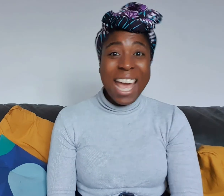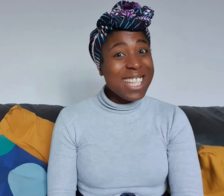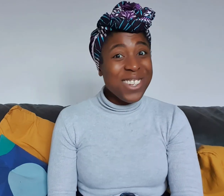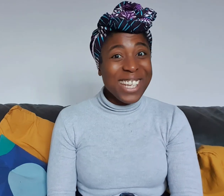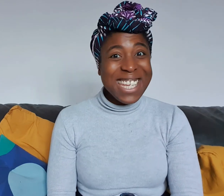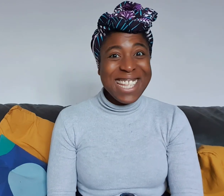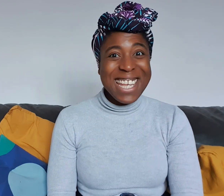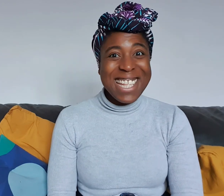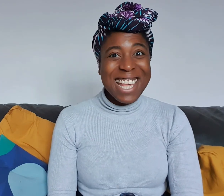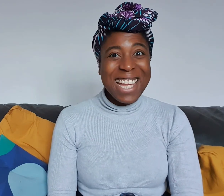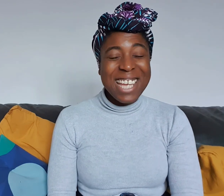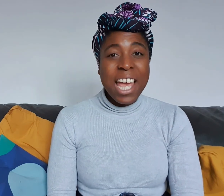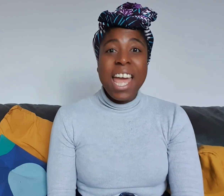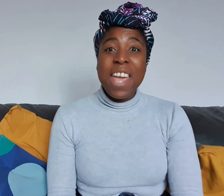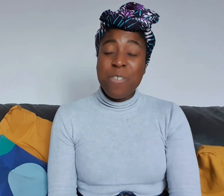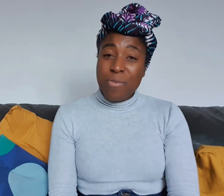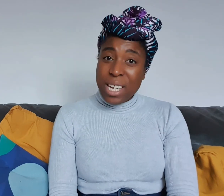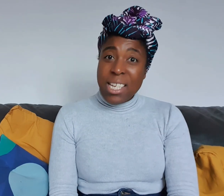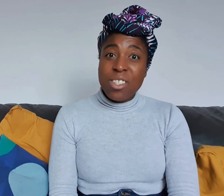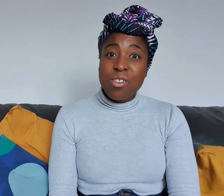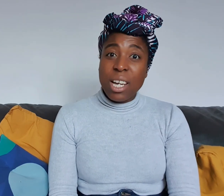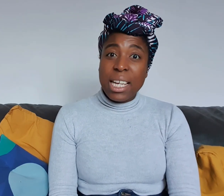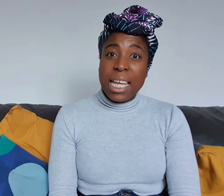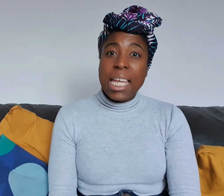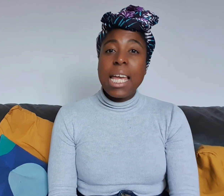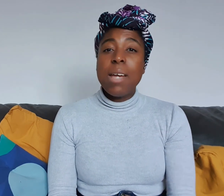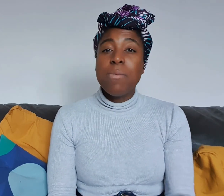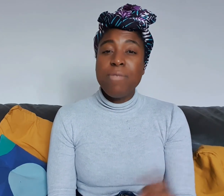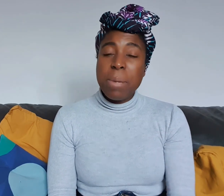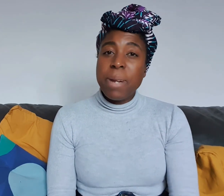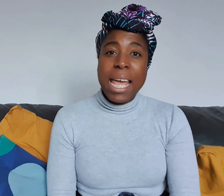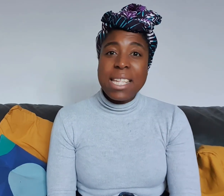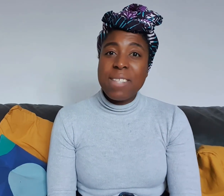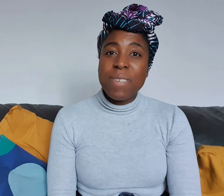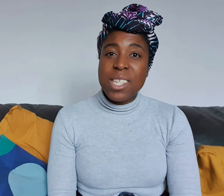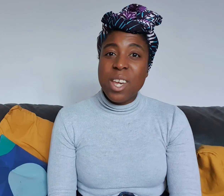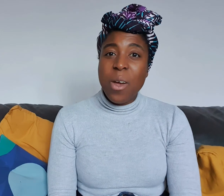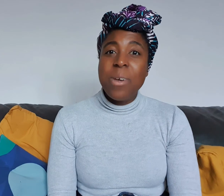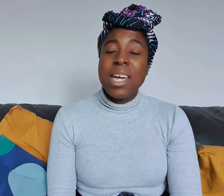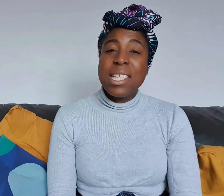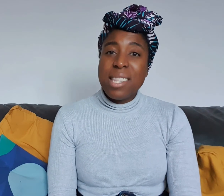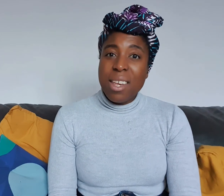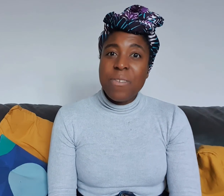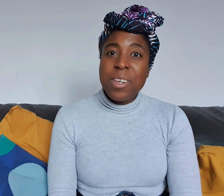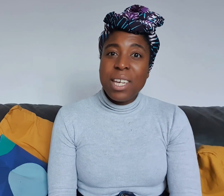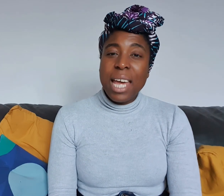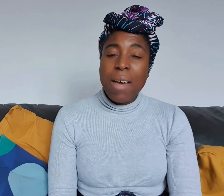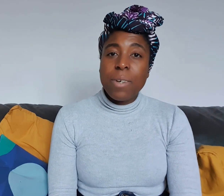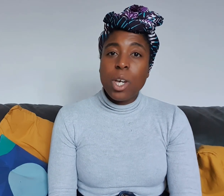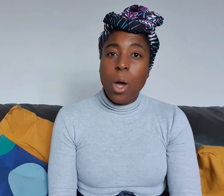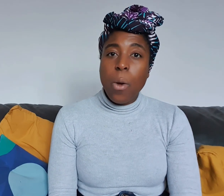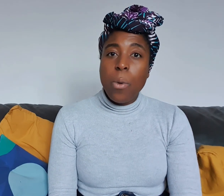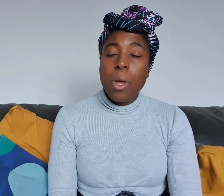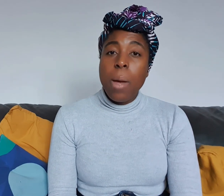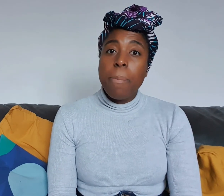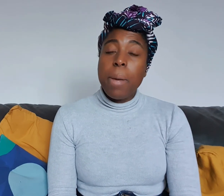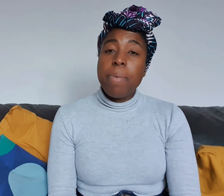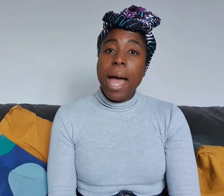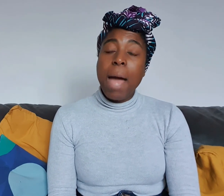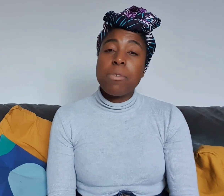not easy, is it? If you're really struggling, replay this video, see if you can have a go, but perhaps